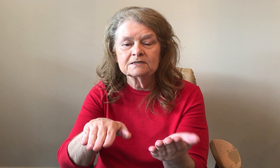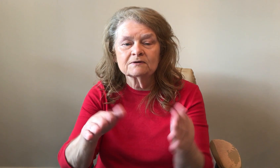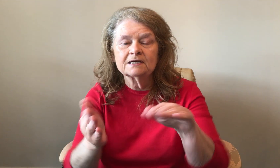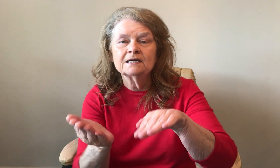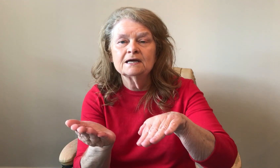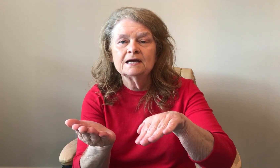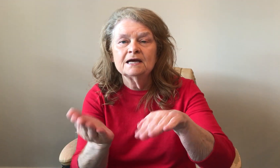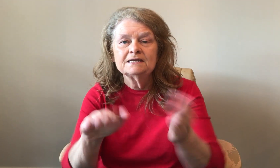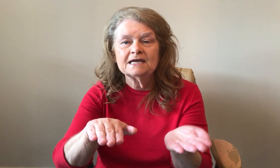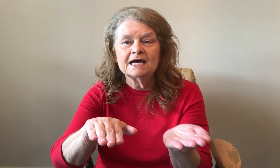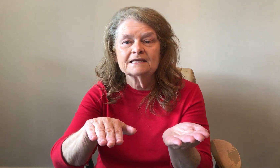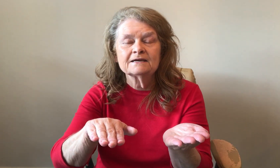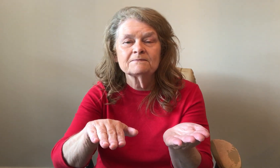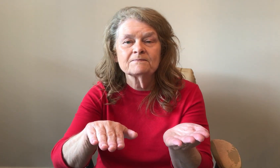way. Death.